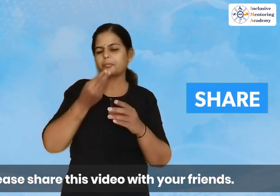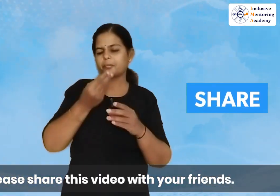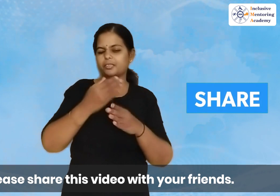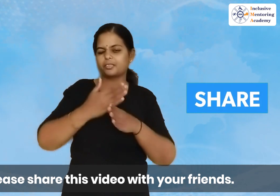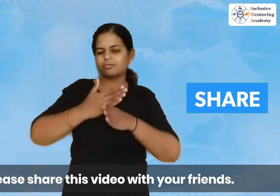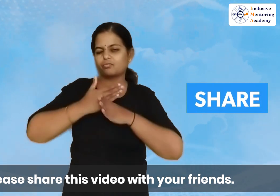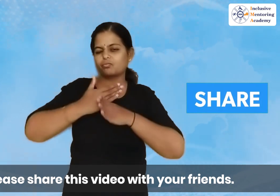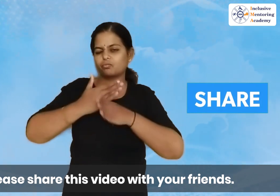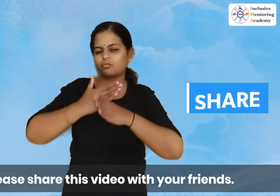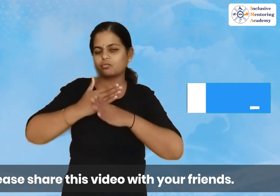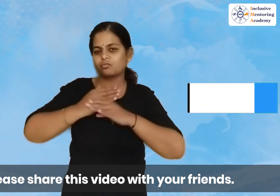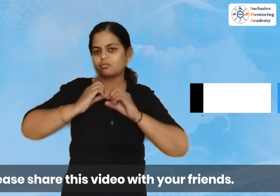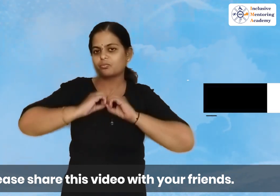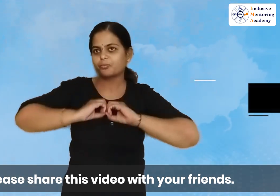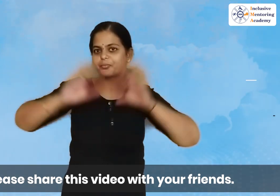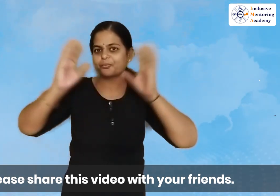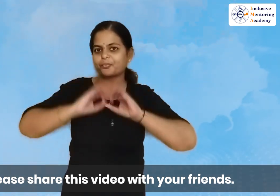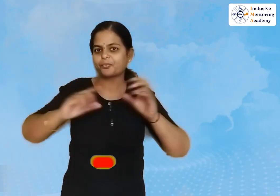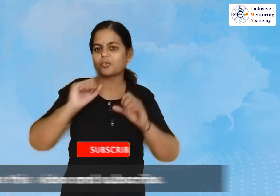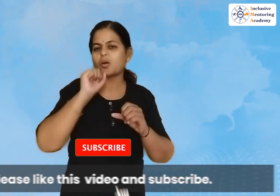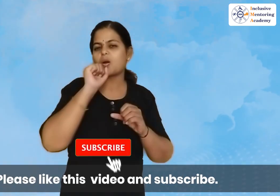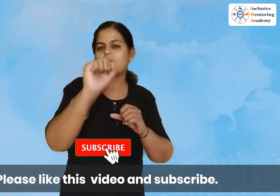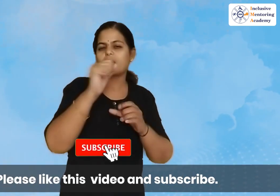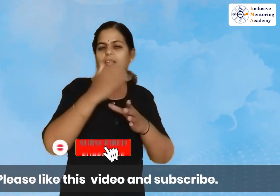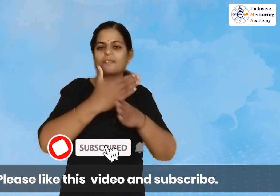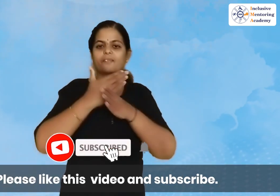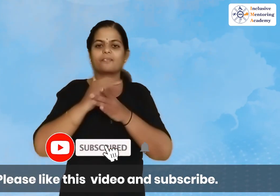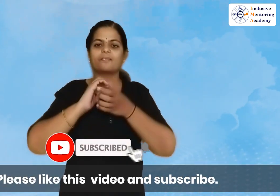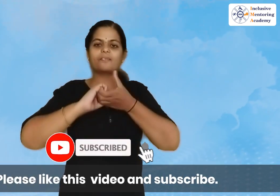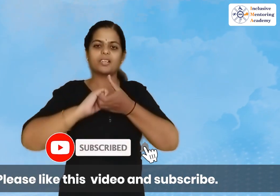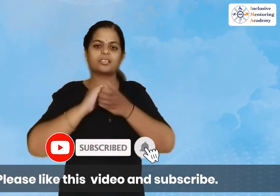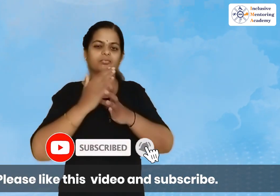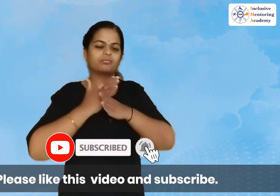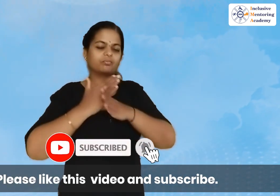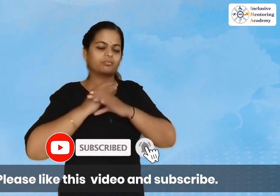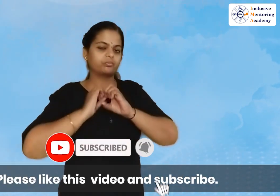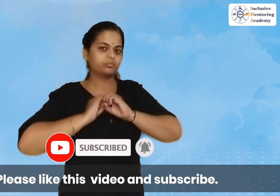your friends. Please like this video and subscribe.